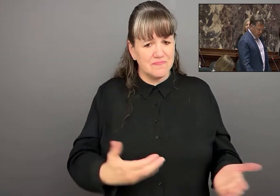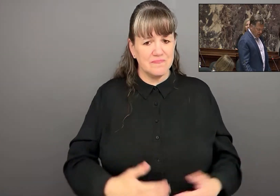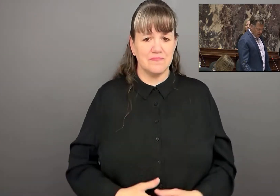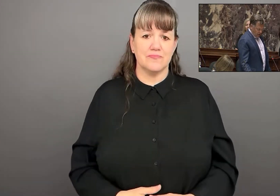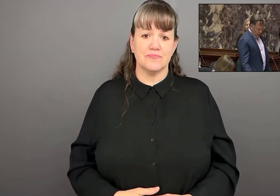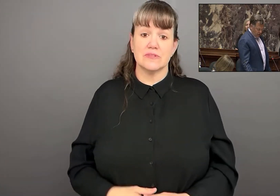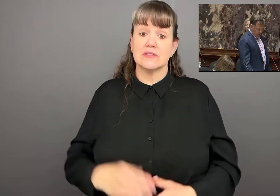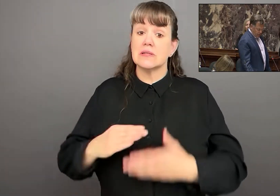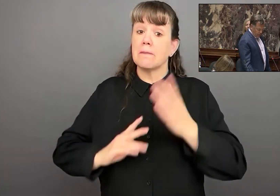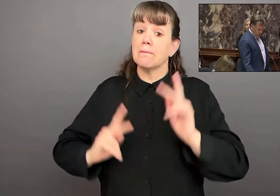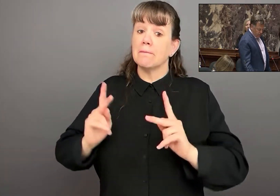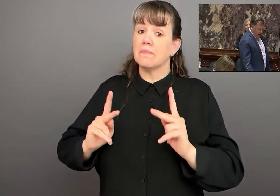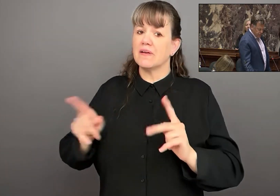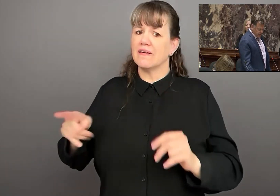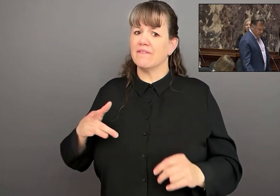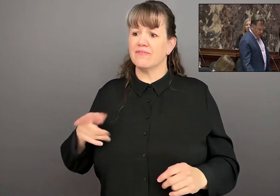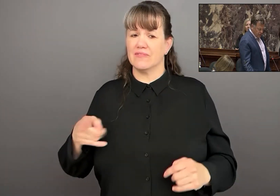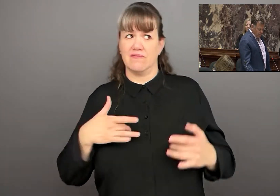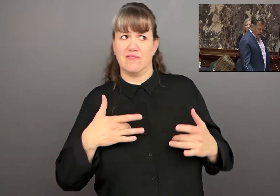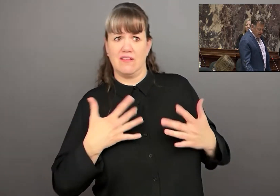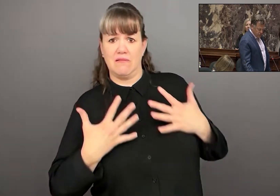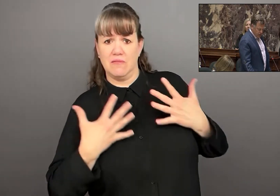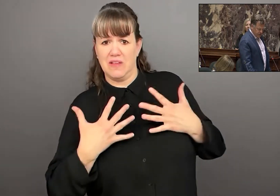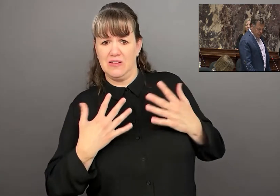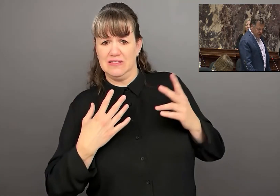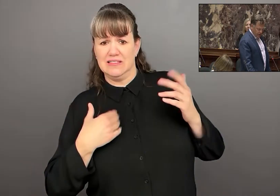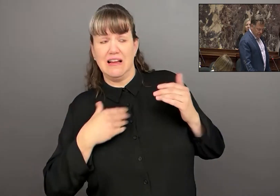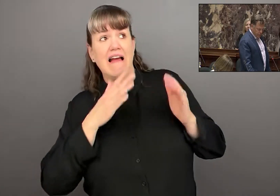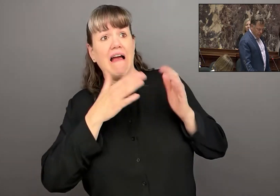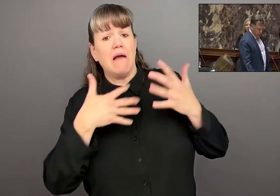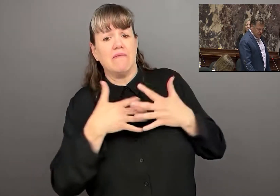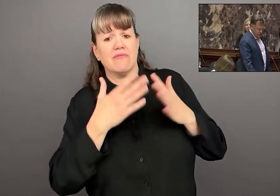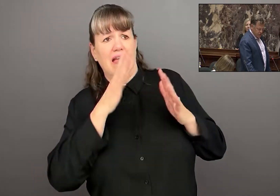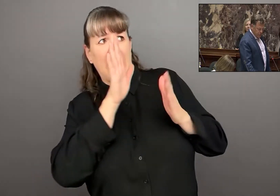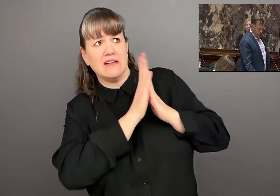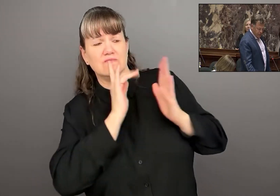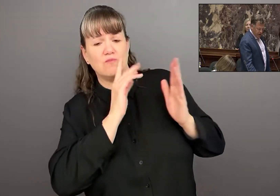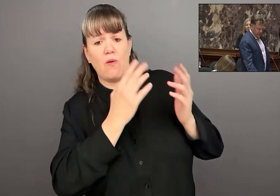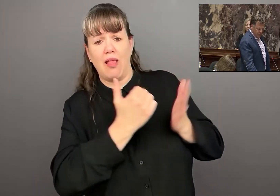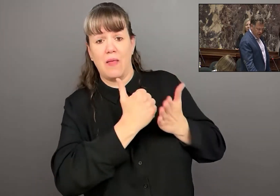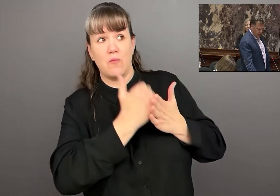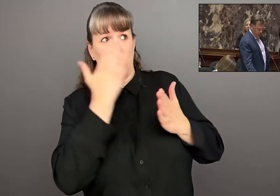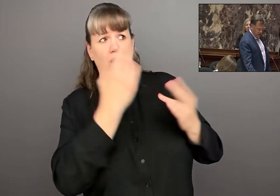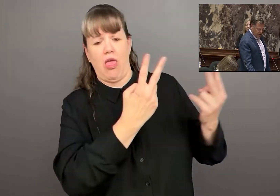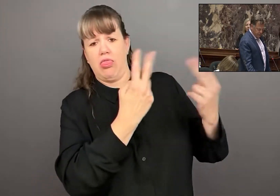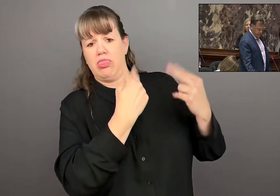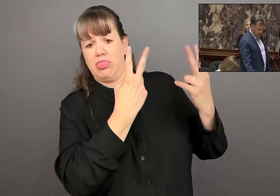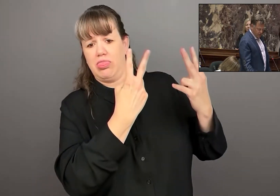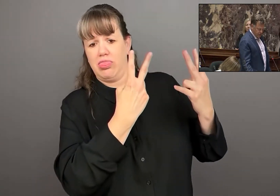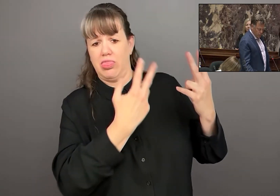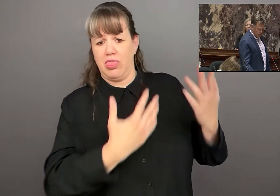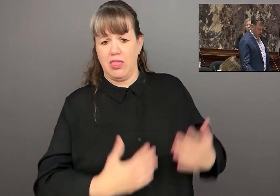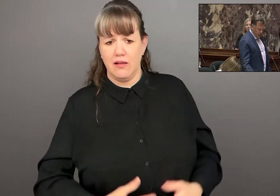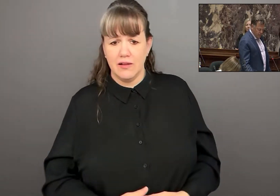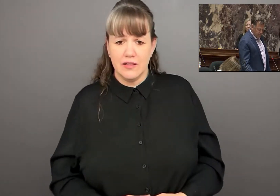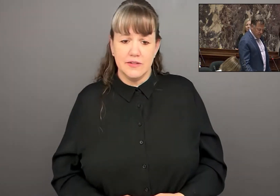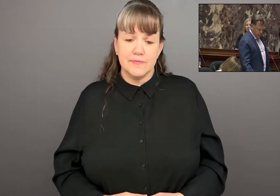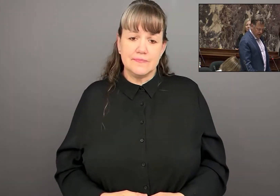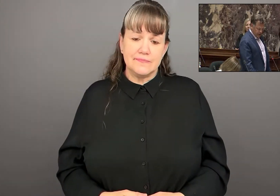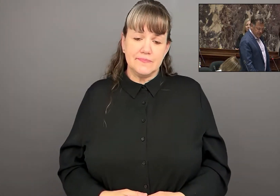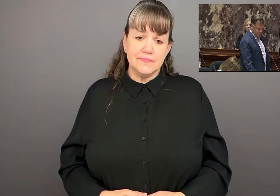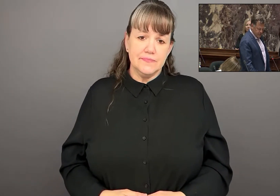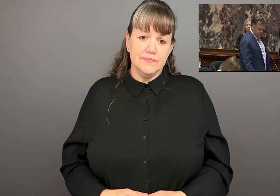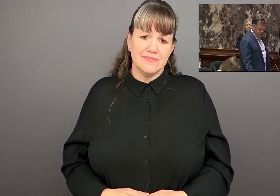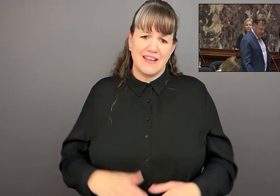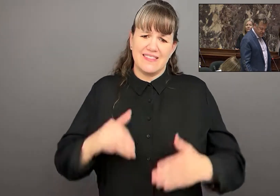judgment. There has been an undermining of trust in mental health support which deters people from asking for the help they need. It's the role of our government to